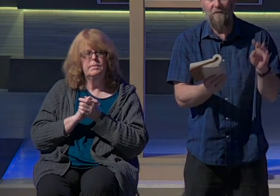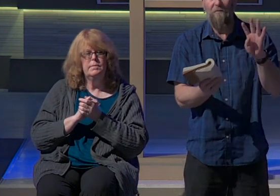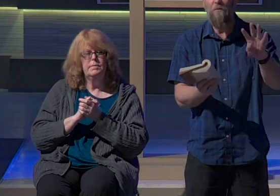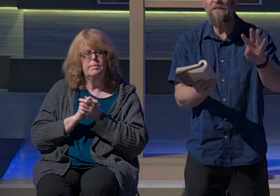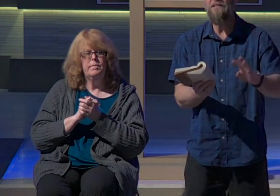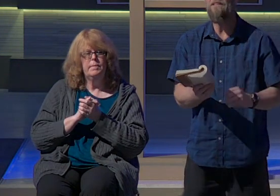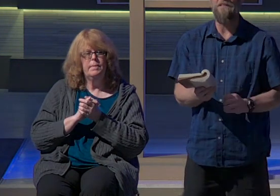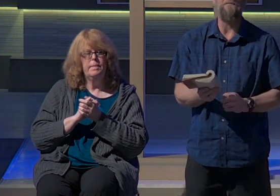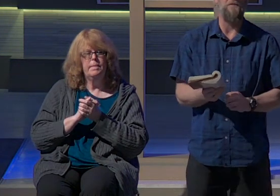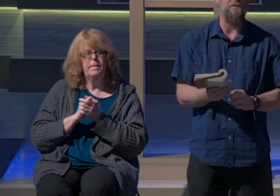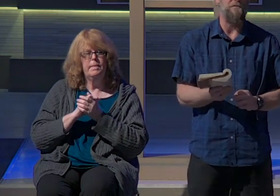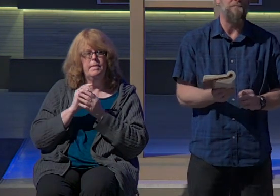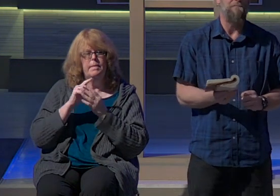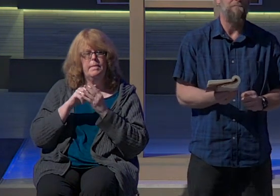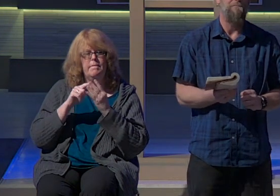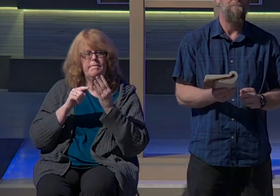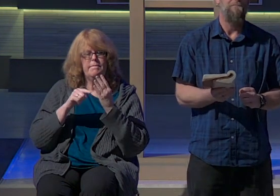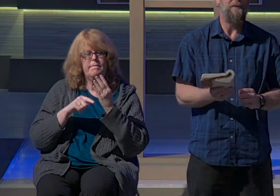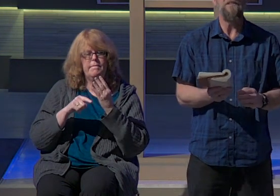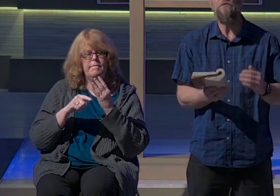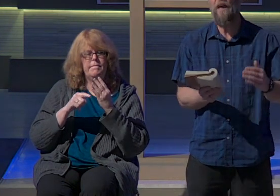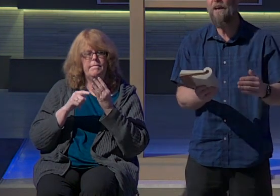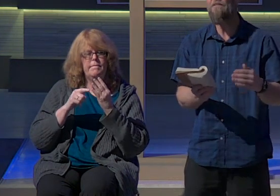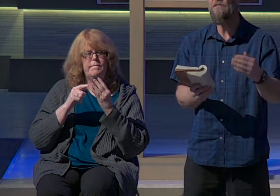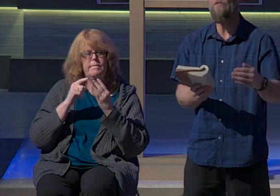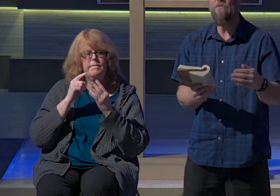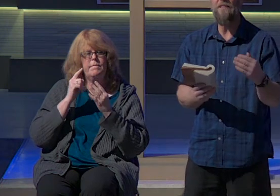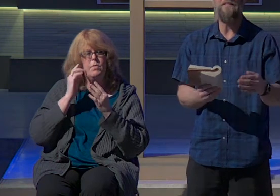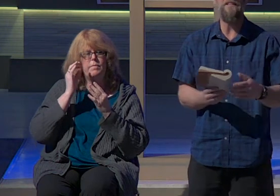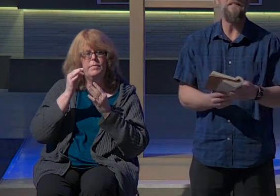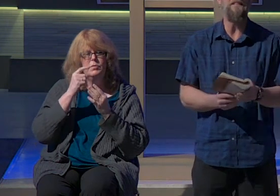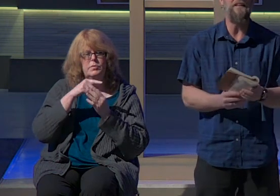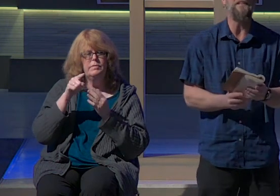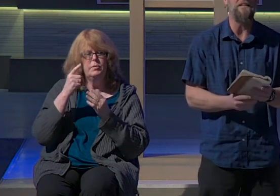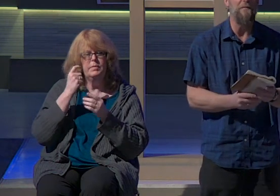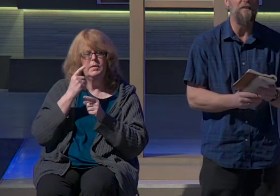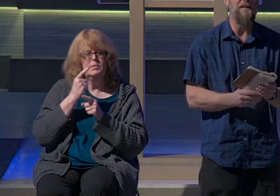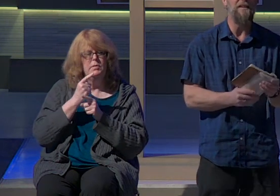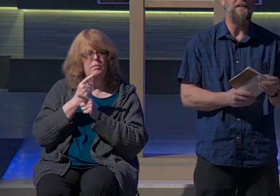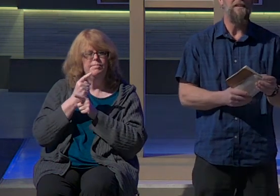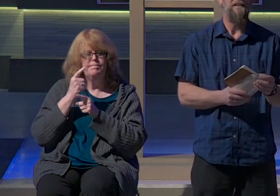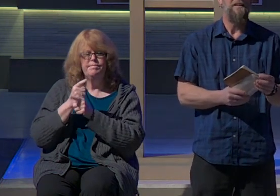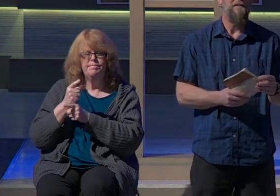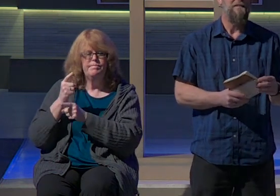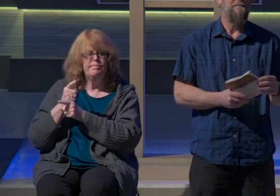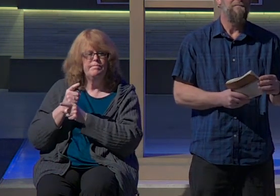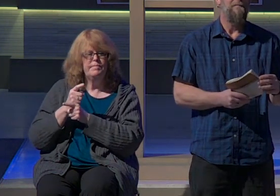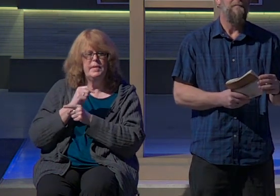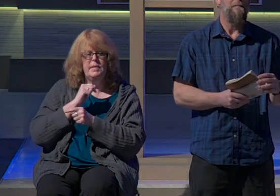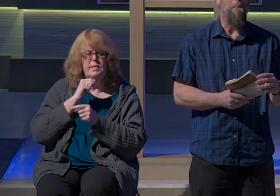There's only four destinies for you because you have so consistently and deliberately,